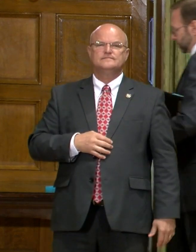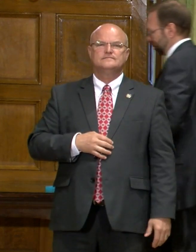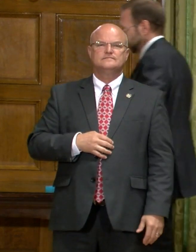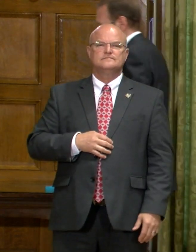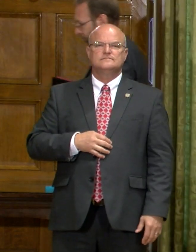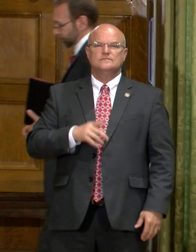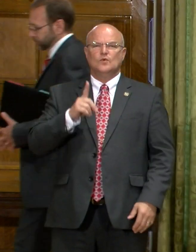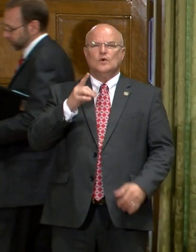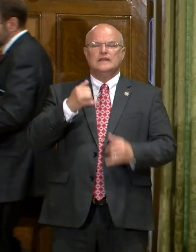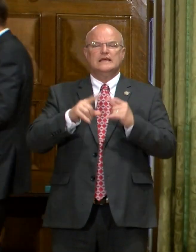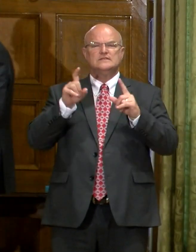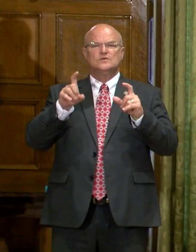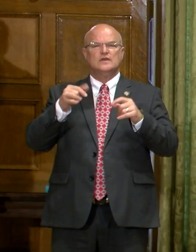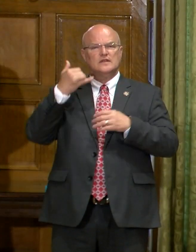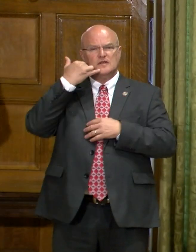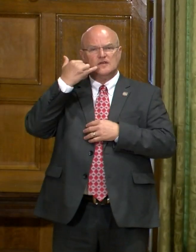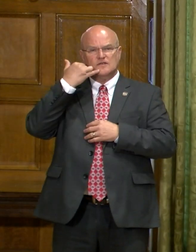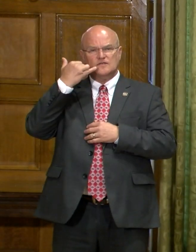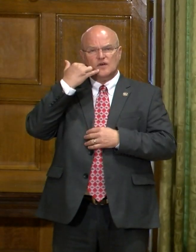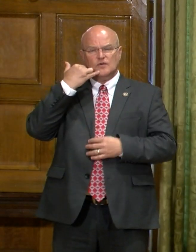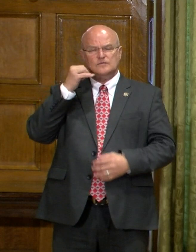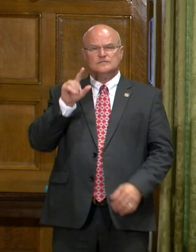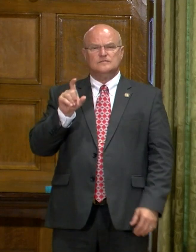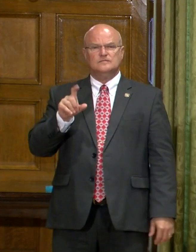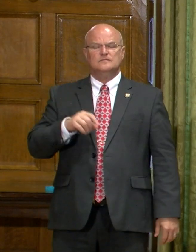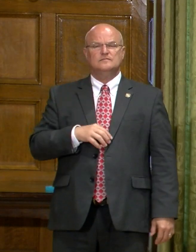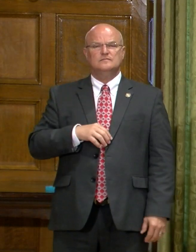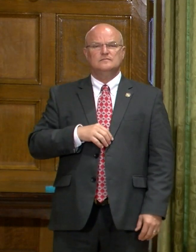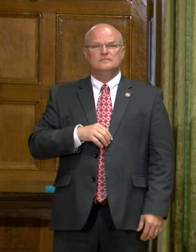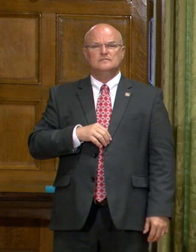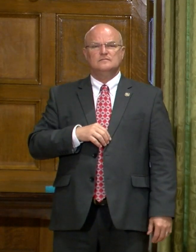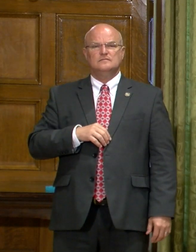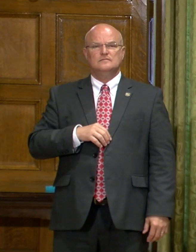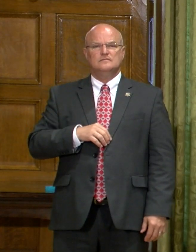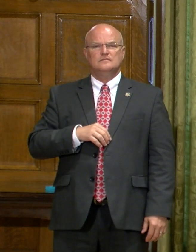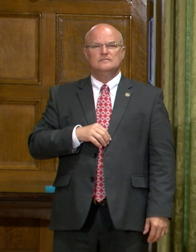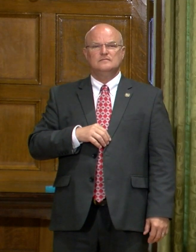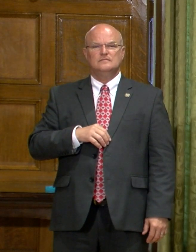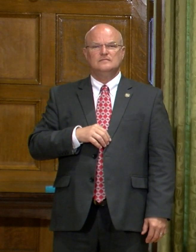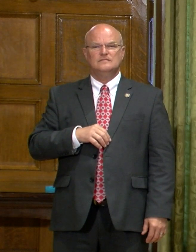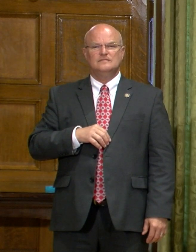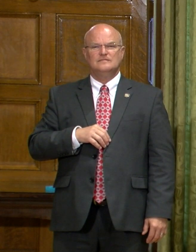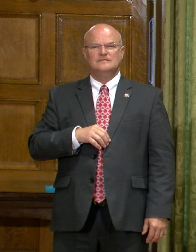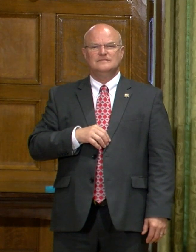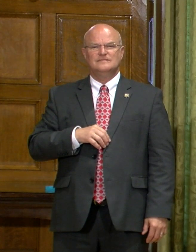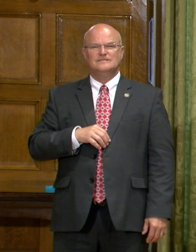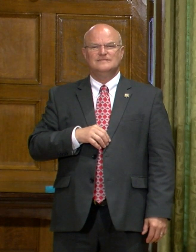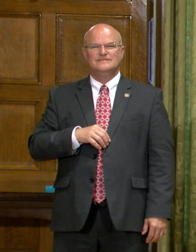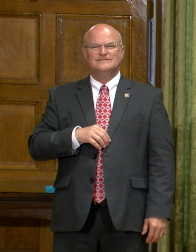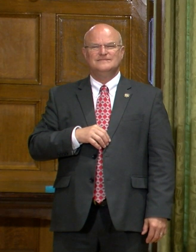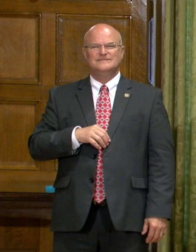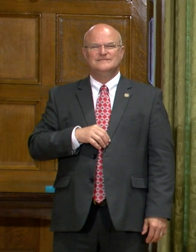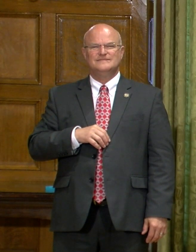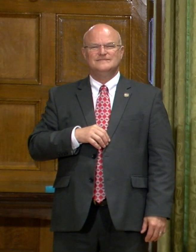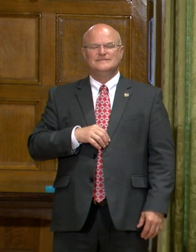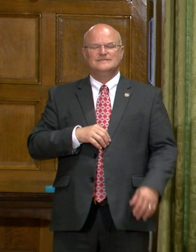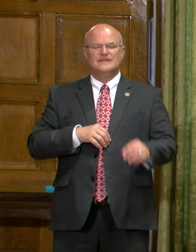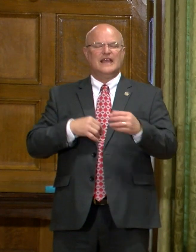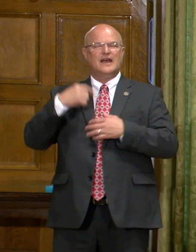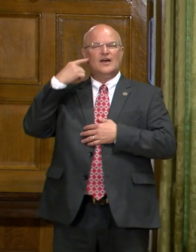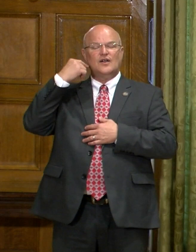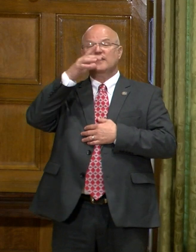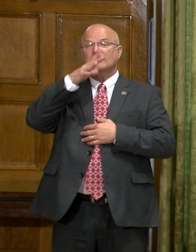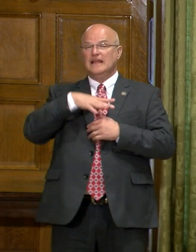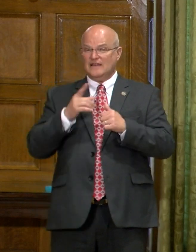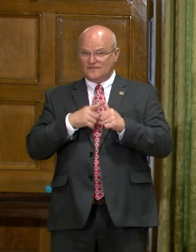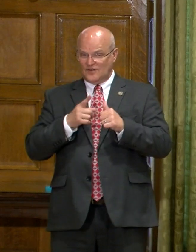Let's take one last question if there's another question remotely. Hey, Governor, this is Emma with 4039. All right, I heard